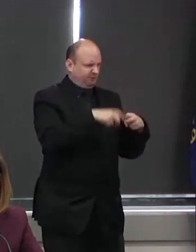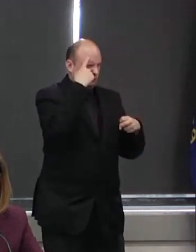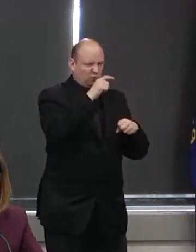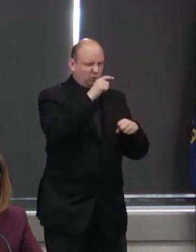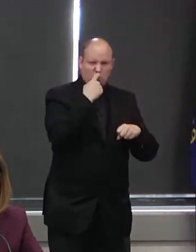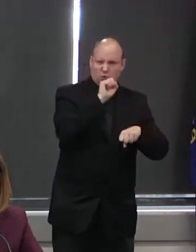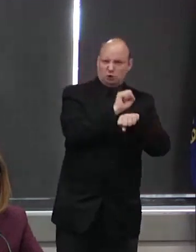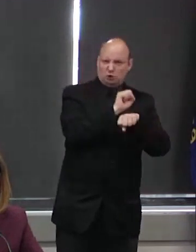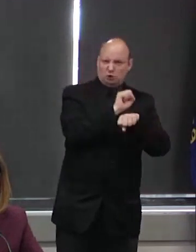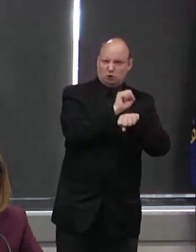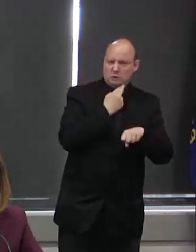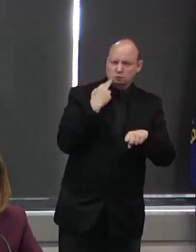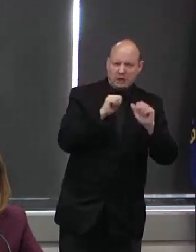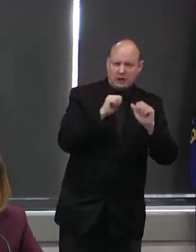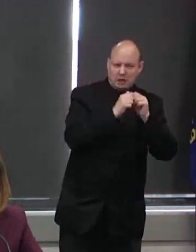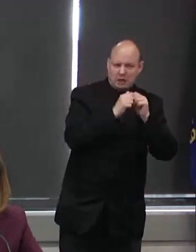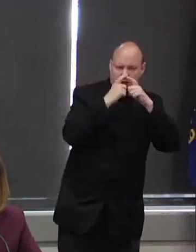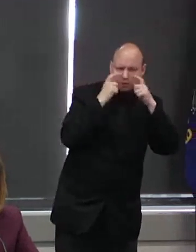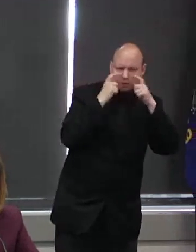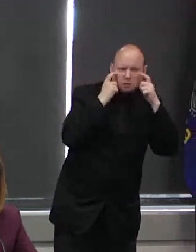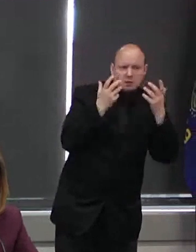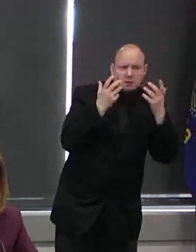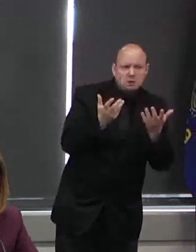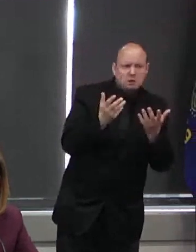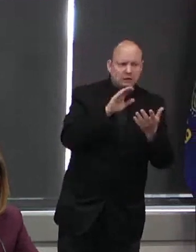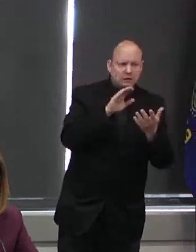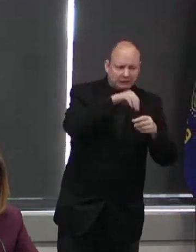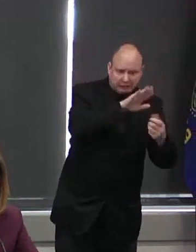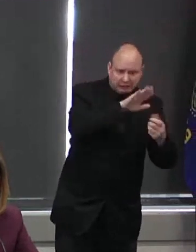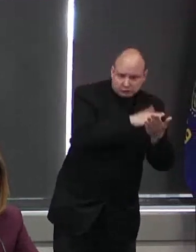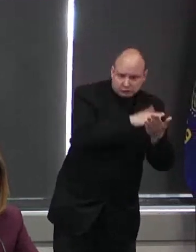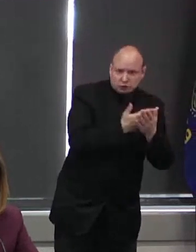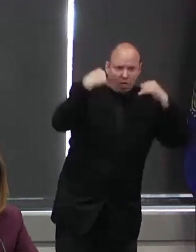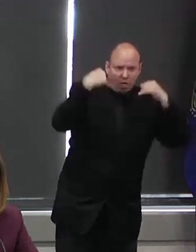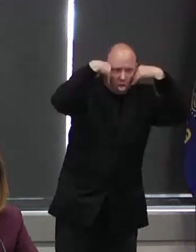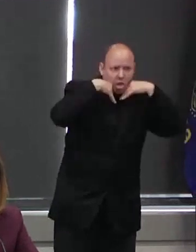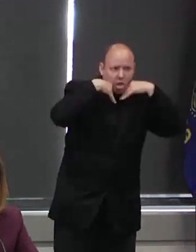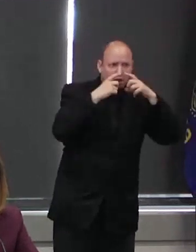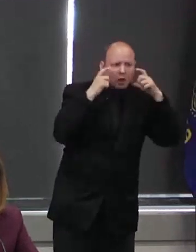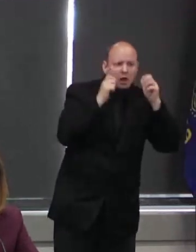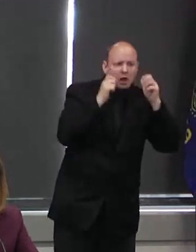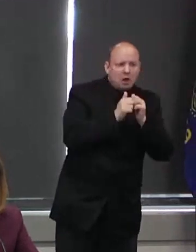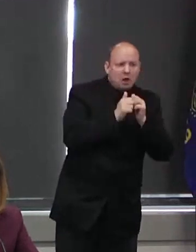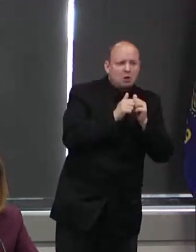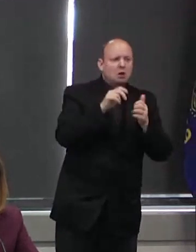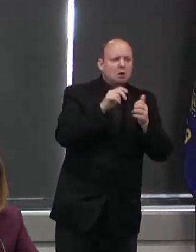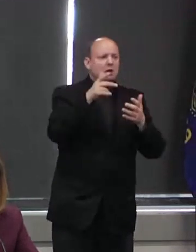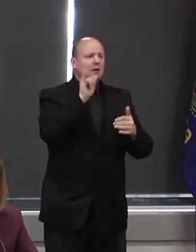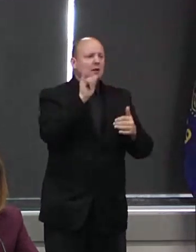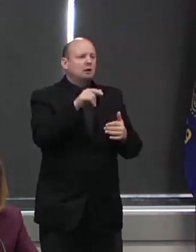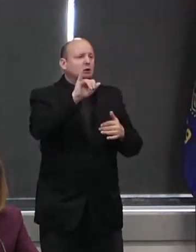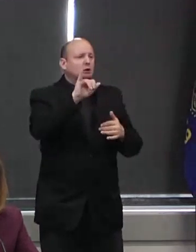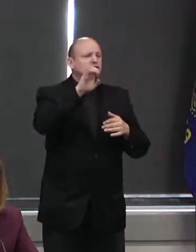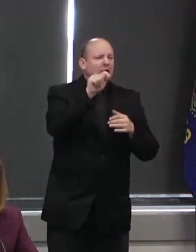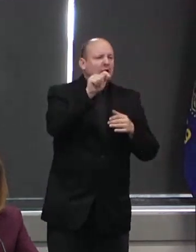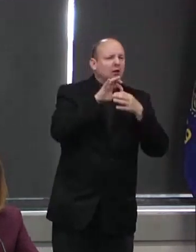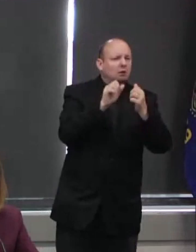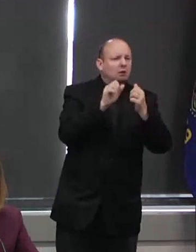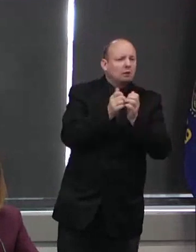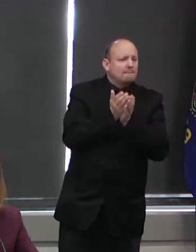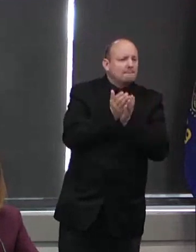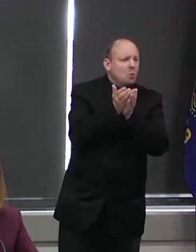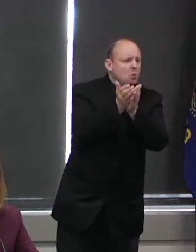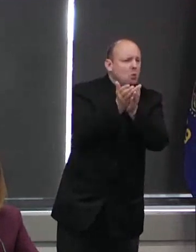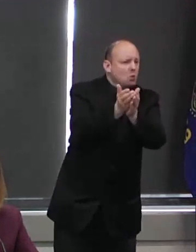kitchens. And then also jet boating. How do you, rules regarding jet boating, how do you